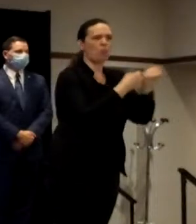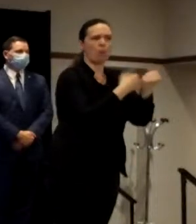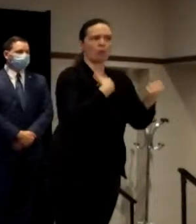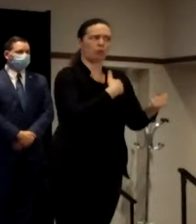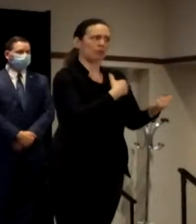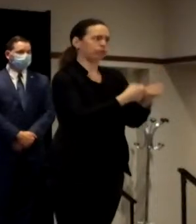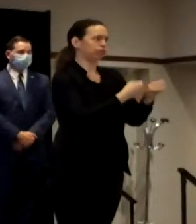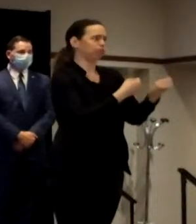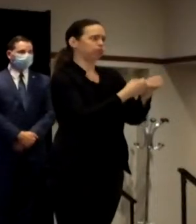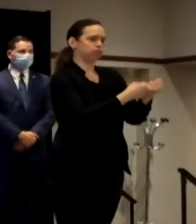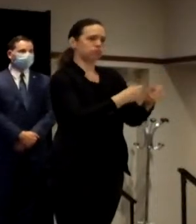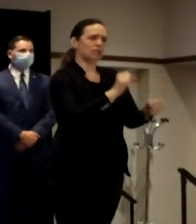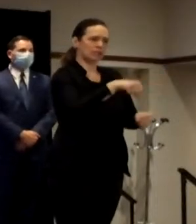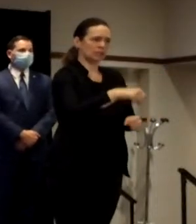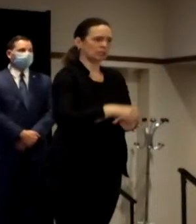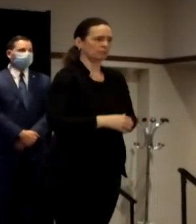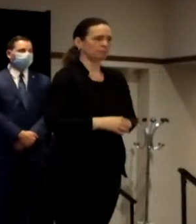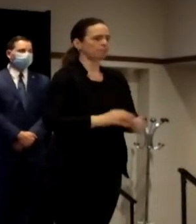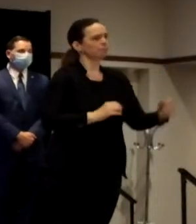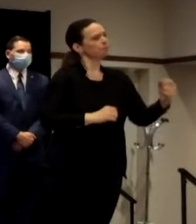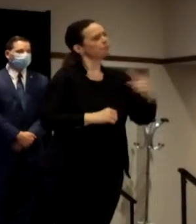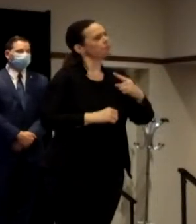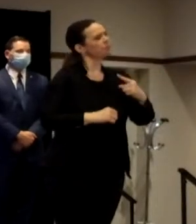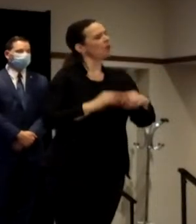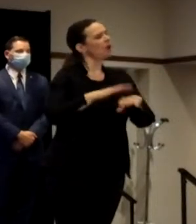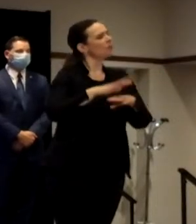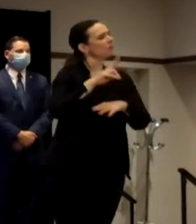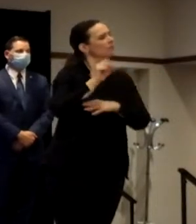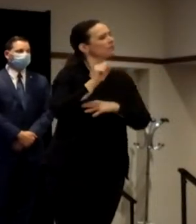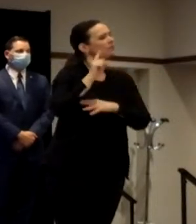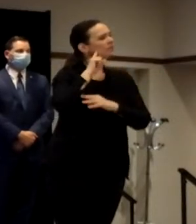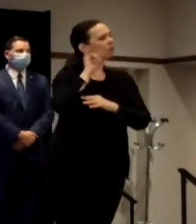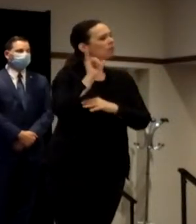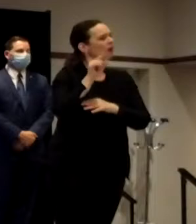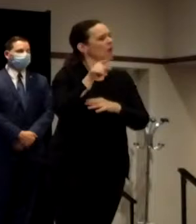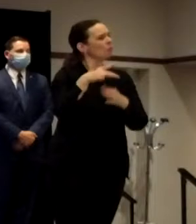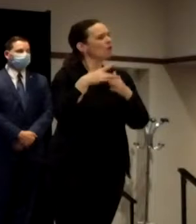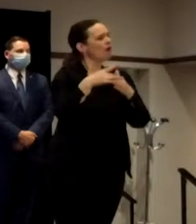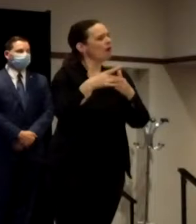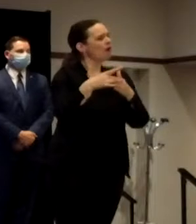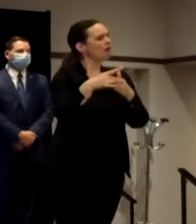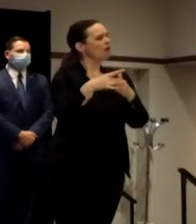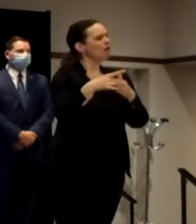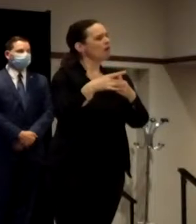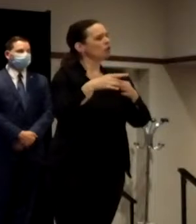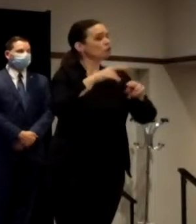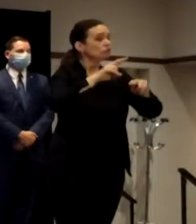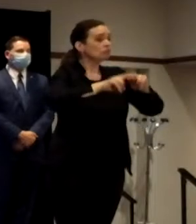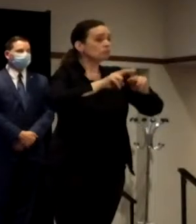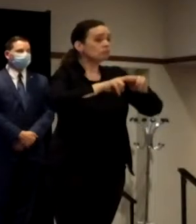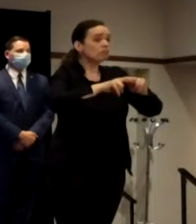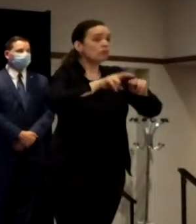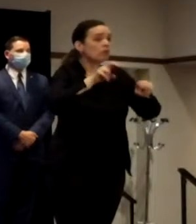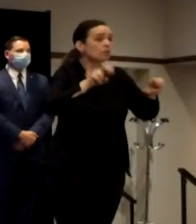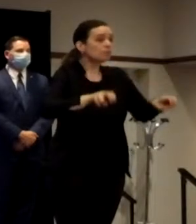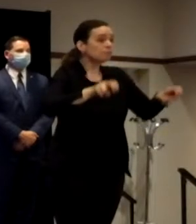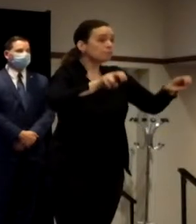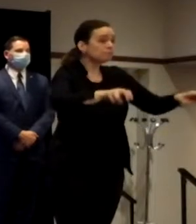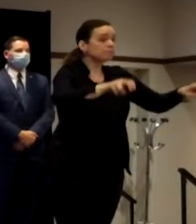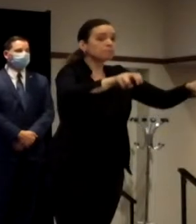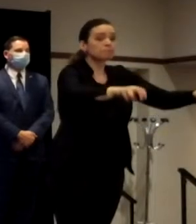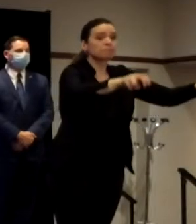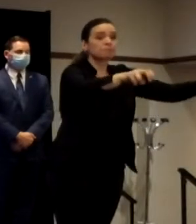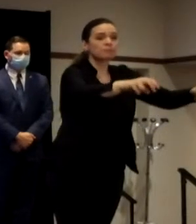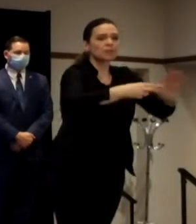on the buses. It sounds like your general guidance is that kids could sit in every seat, and if the